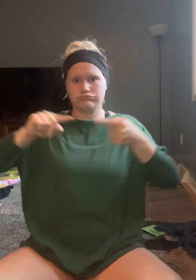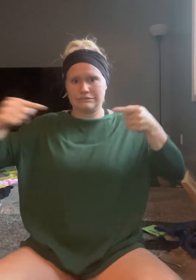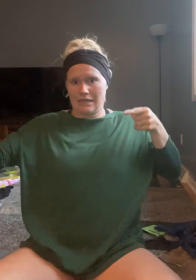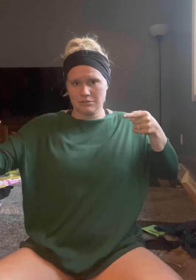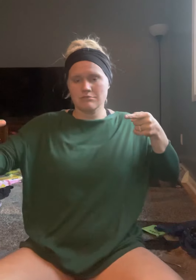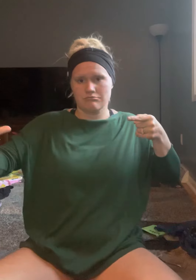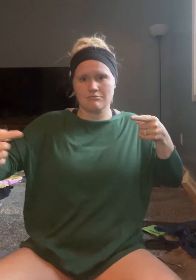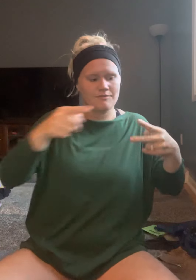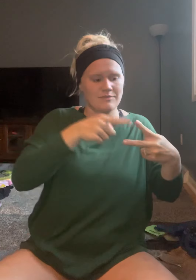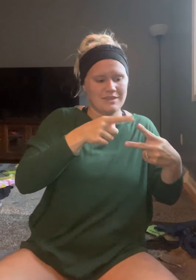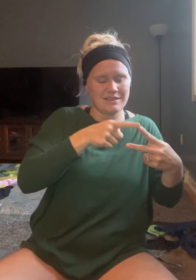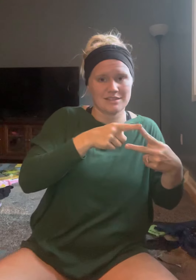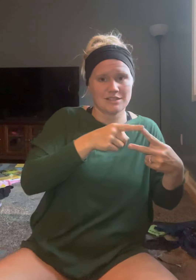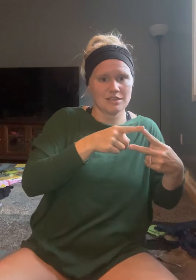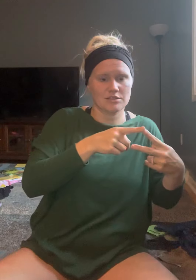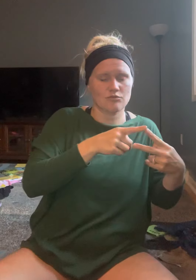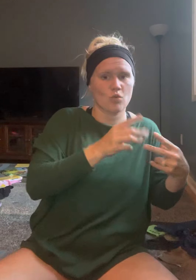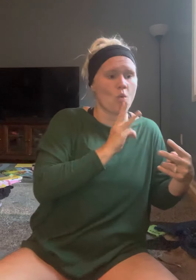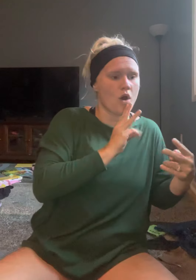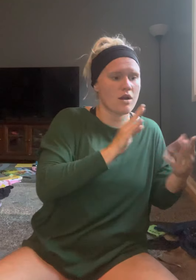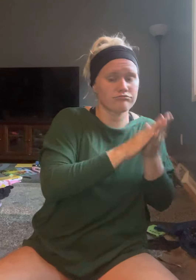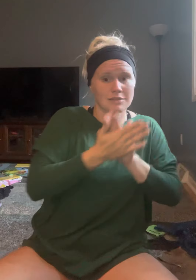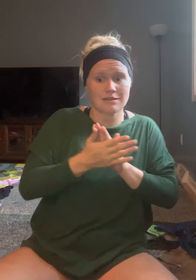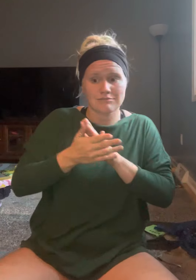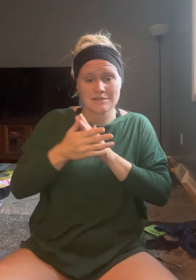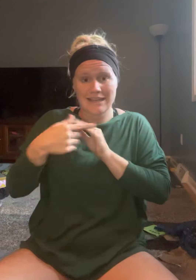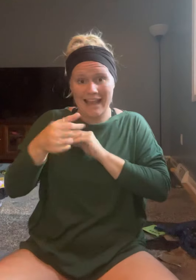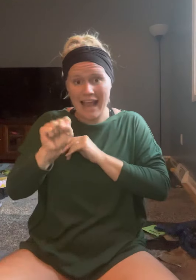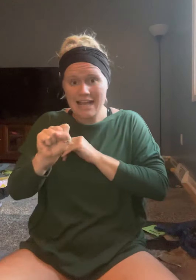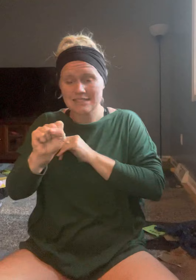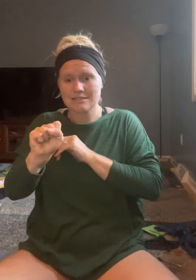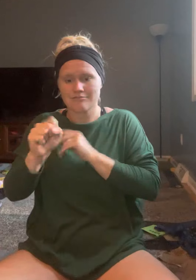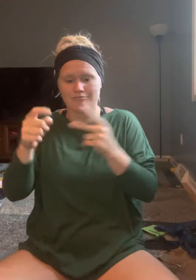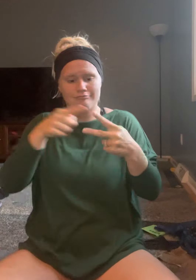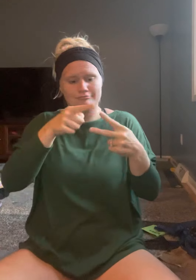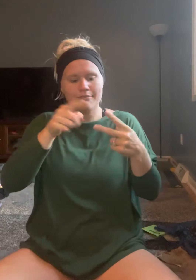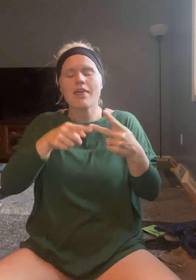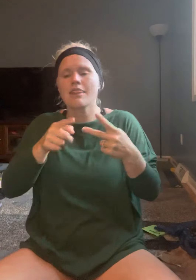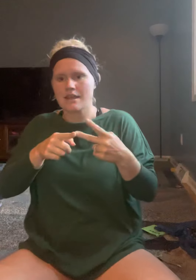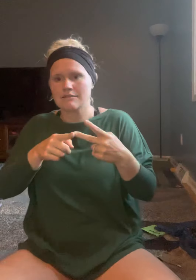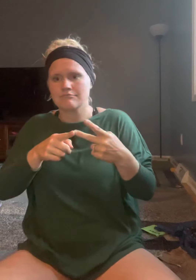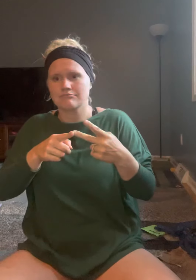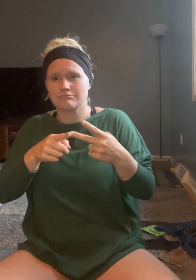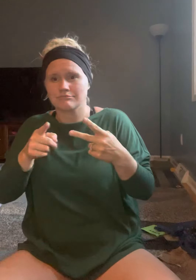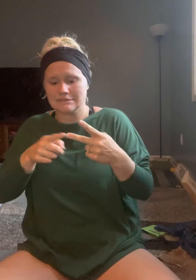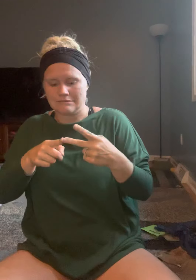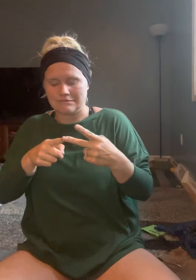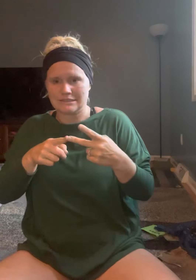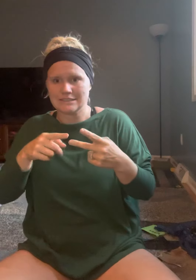where you take water that is in the gaseous form and convert that into water in the liquid form.